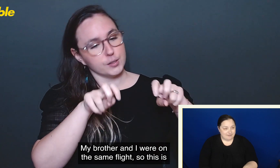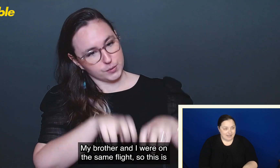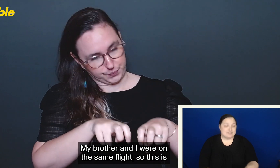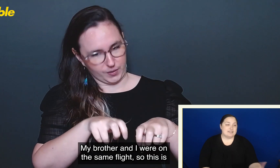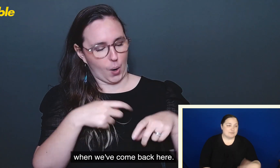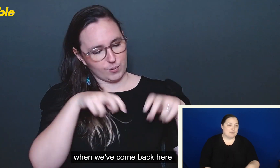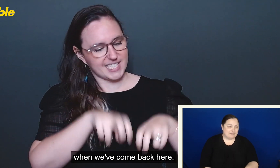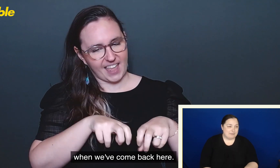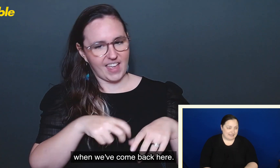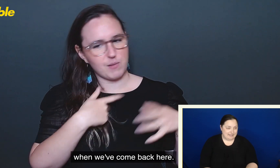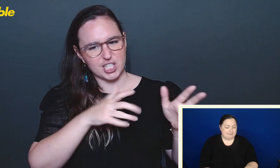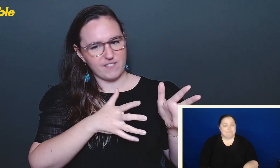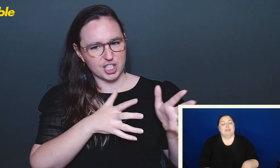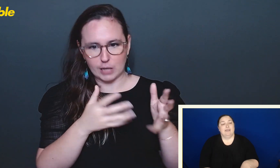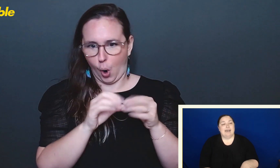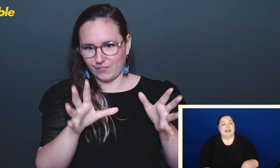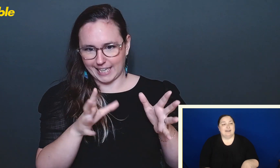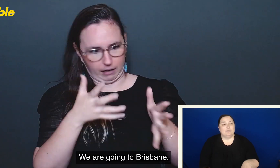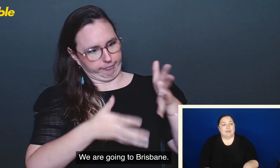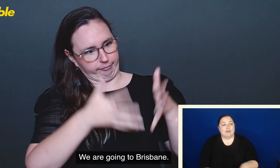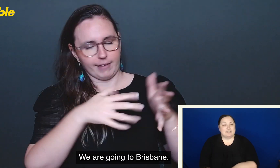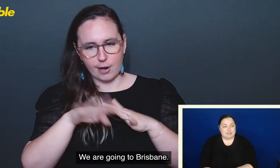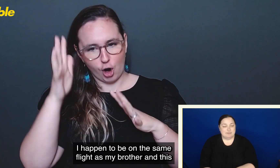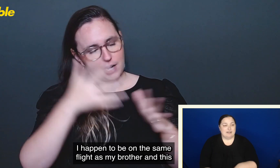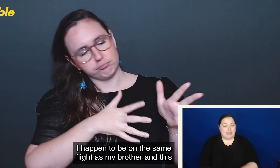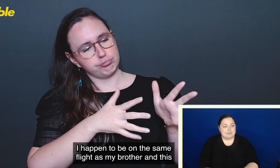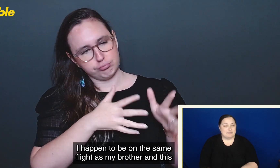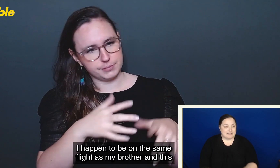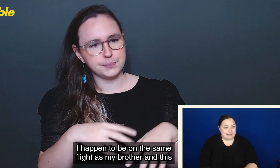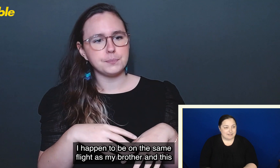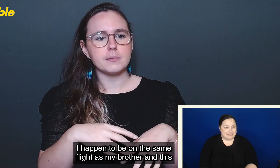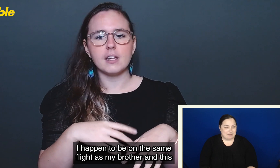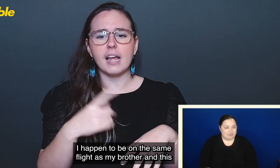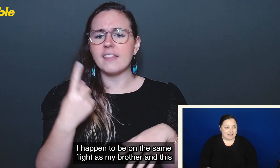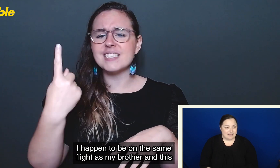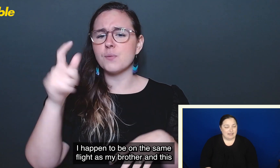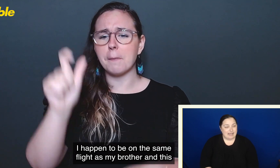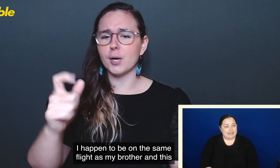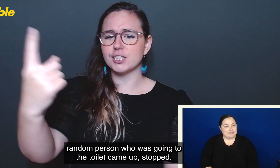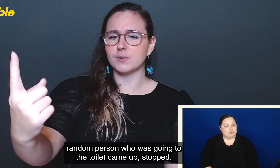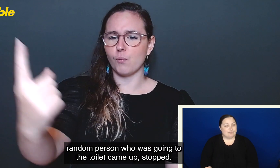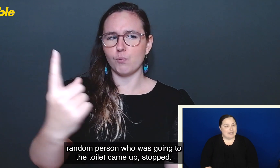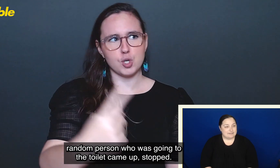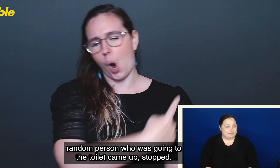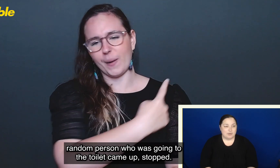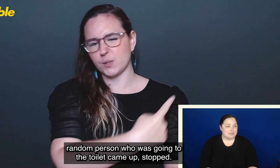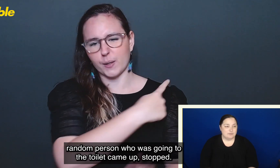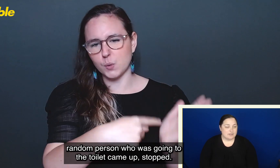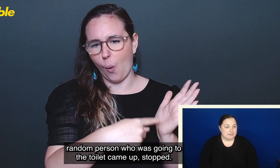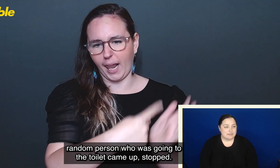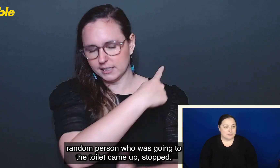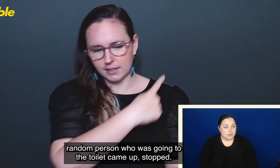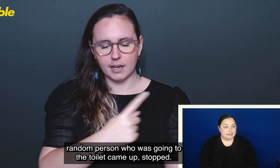same flight. So this is when we've come back here. We're going to Brisbane. I happen to be on the same flight as my brother. And this random person